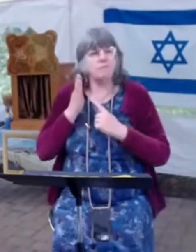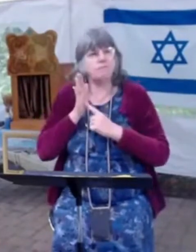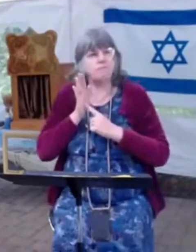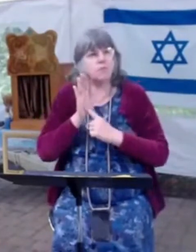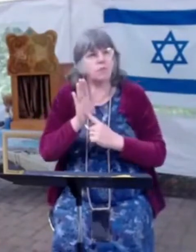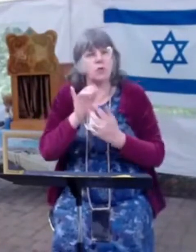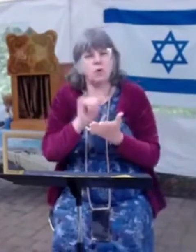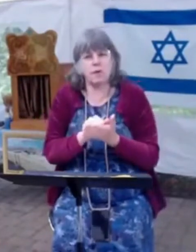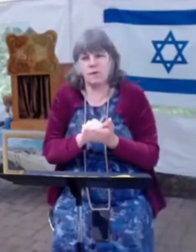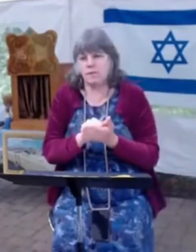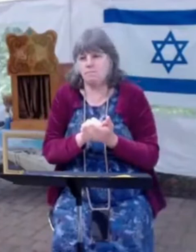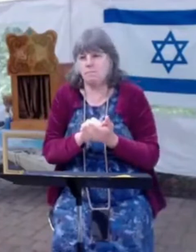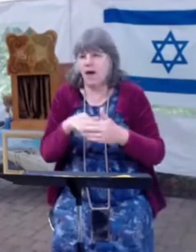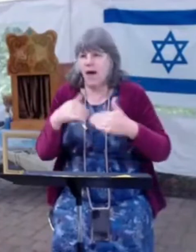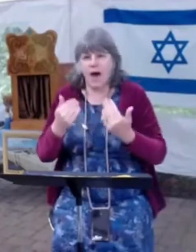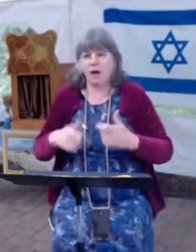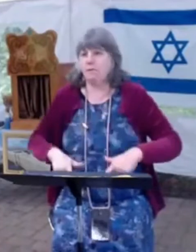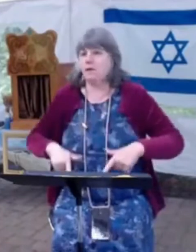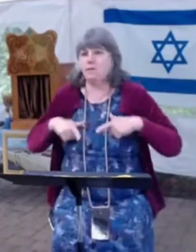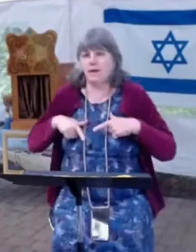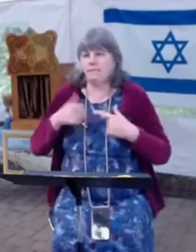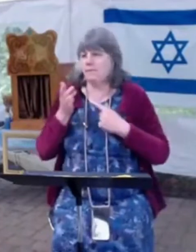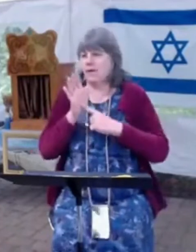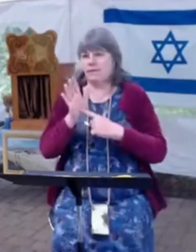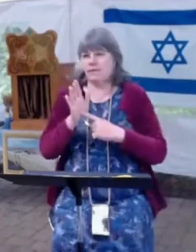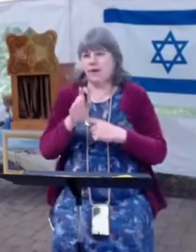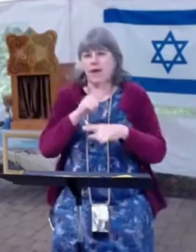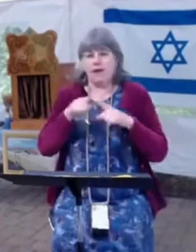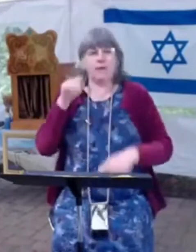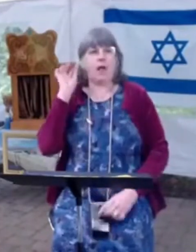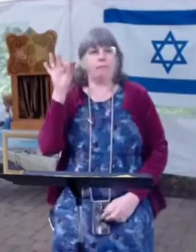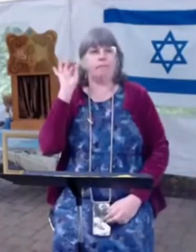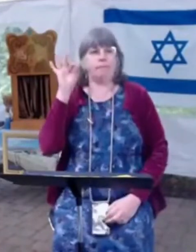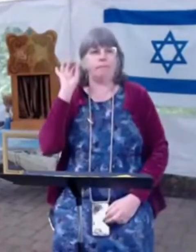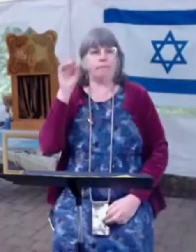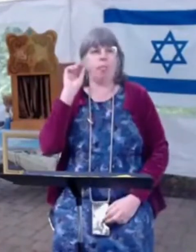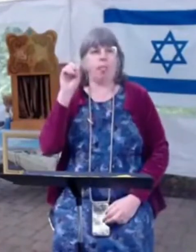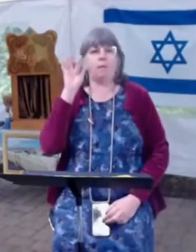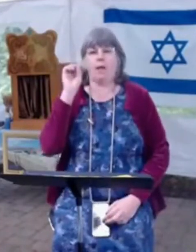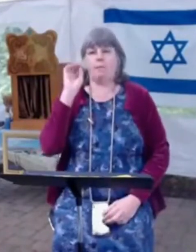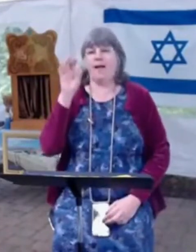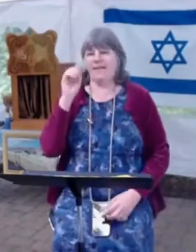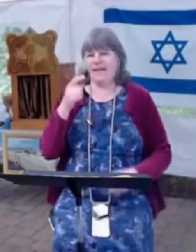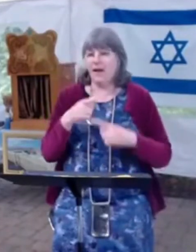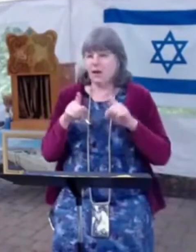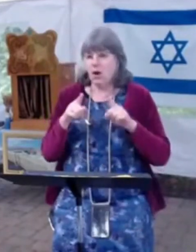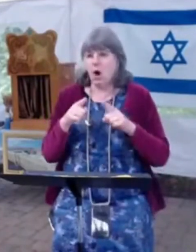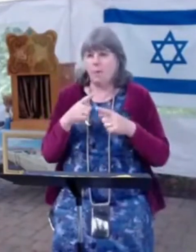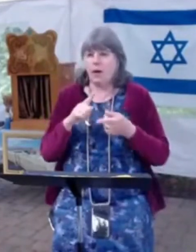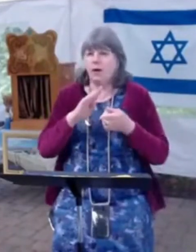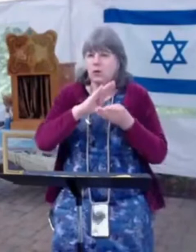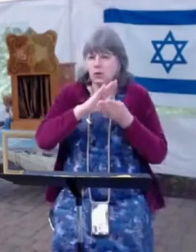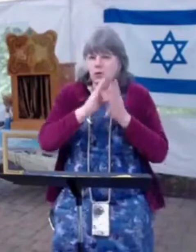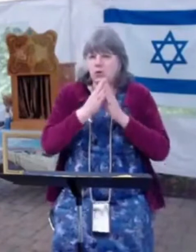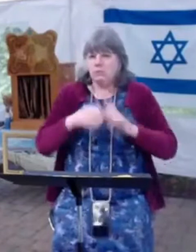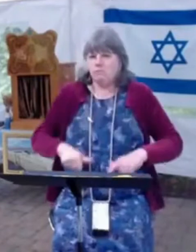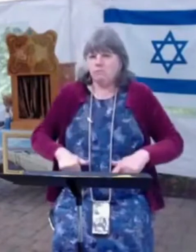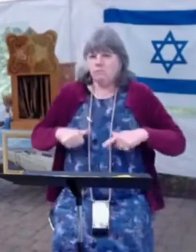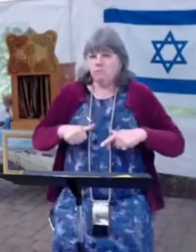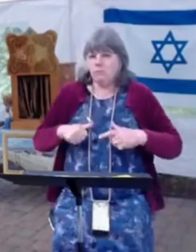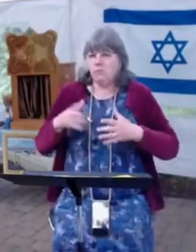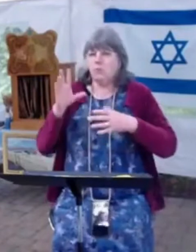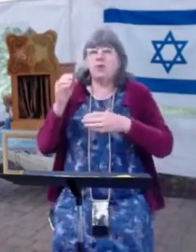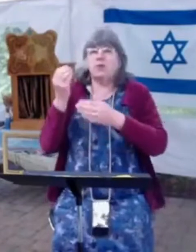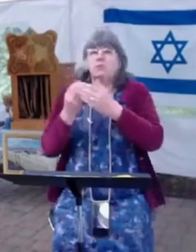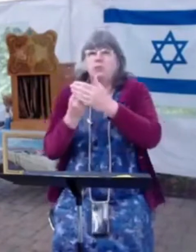it? To proclaiming is not just to say it. How do I show it? How do we become the example? Like in the